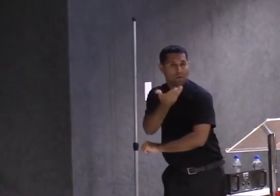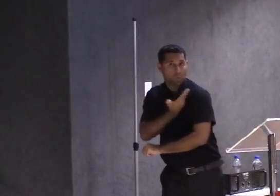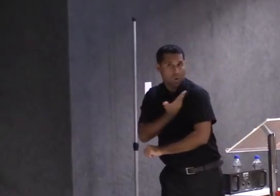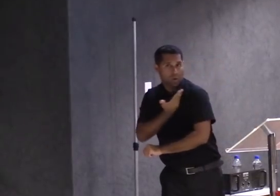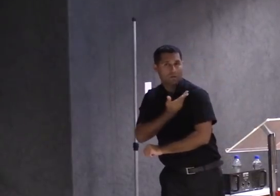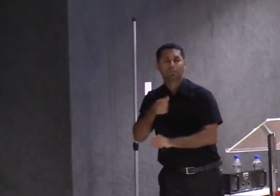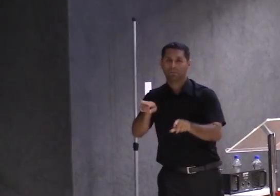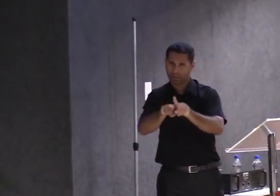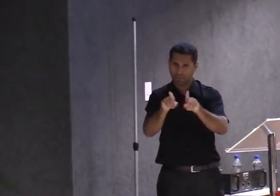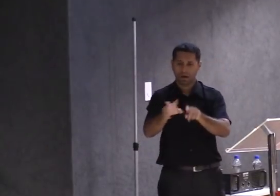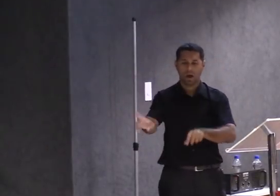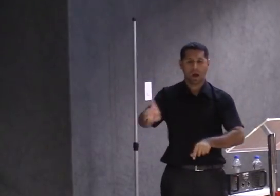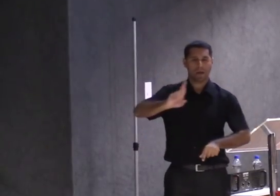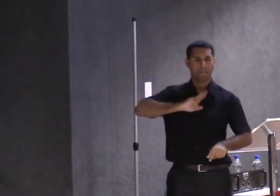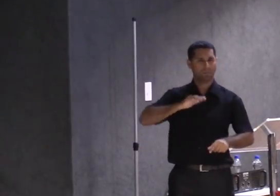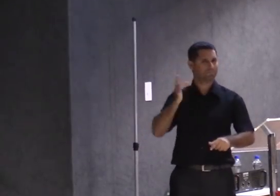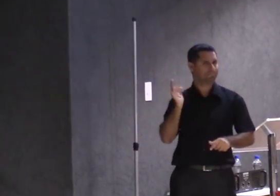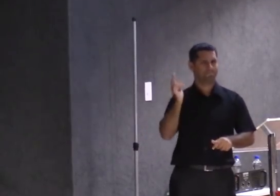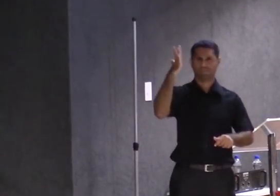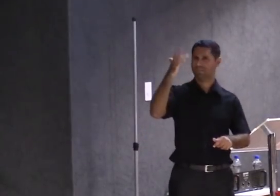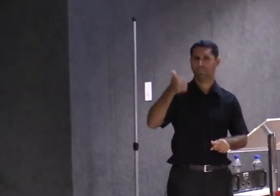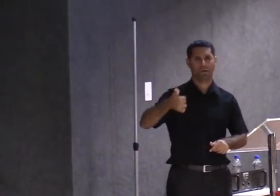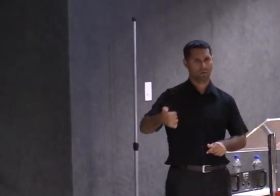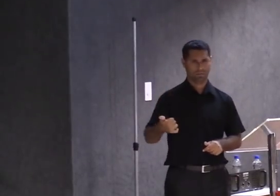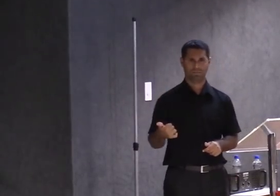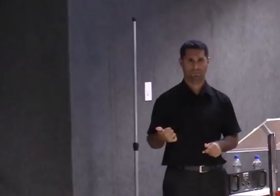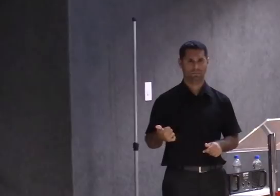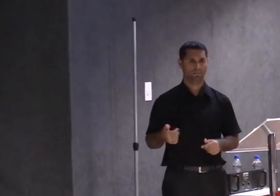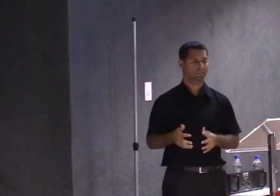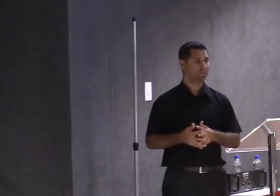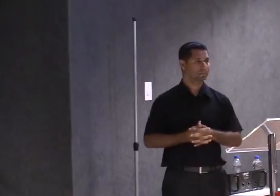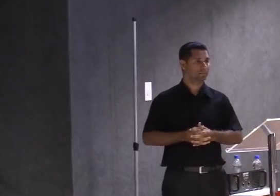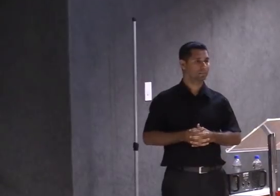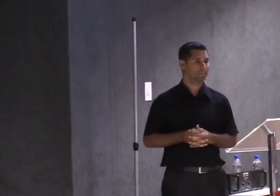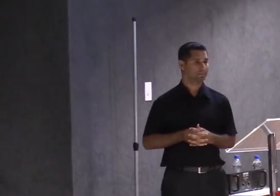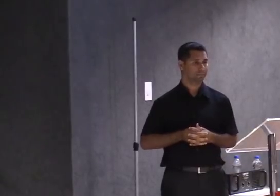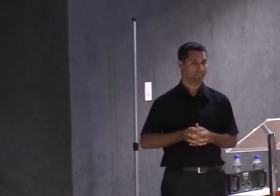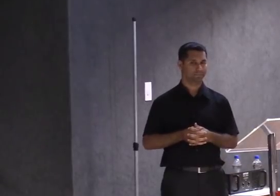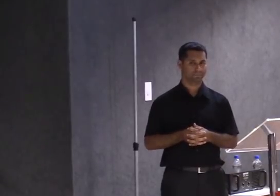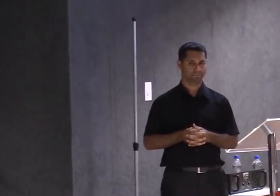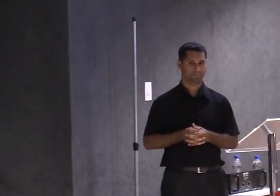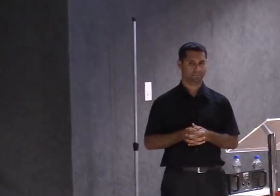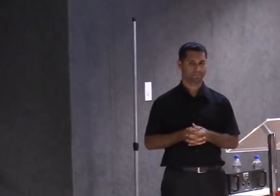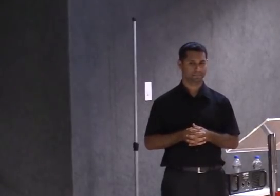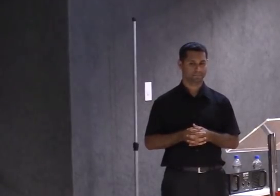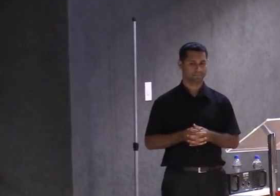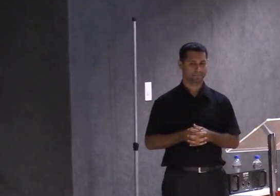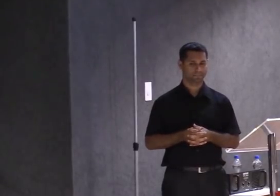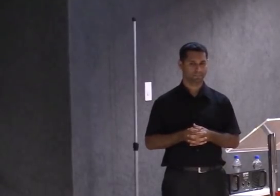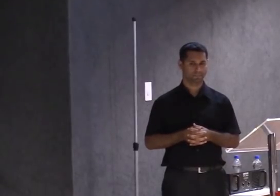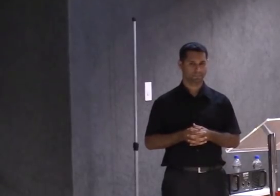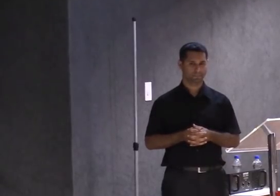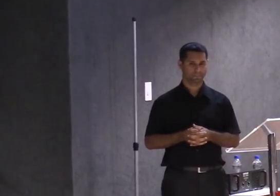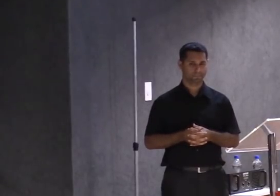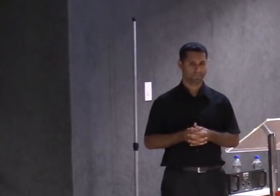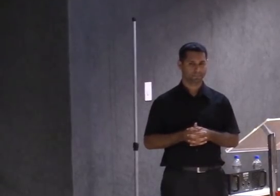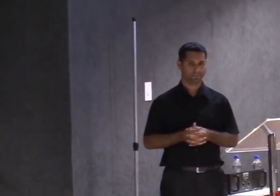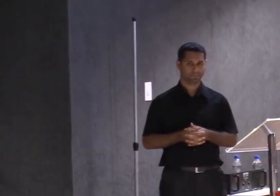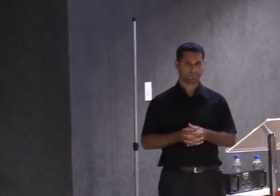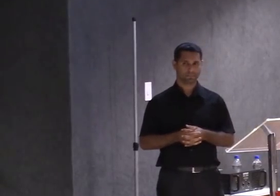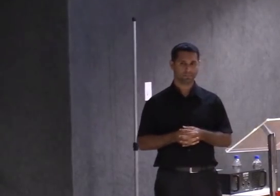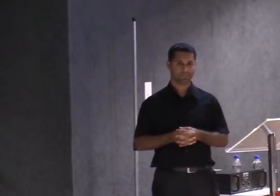melhores. Of course, this doesn't mean that we have to forget about lectures and we have to forget